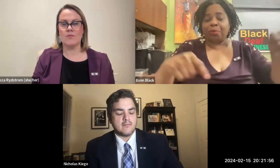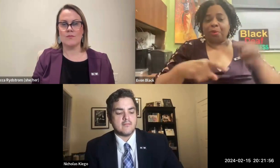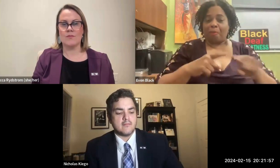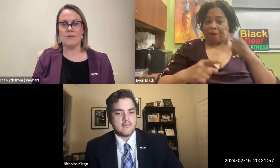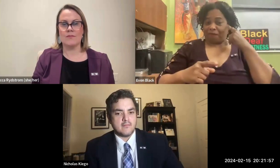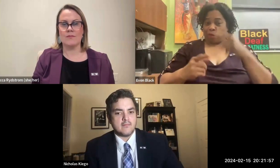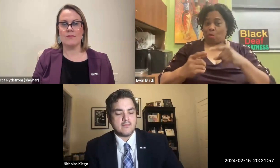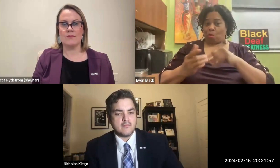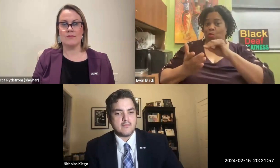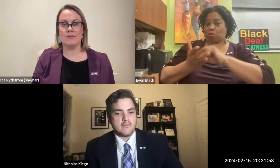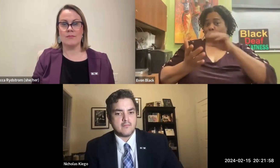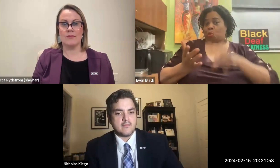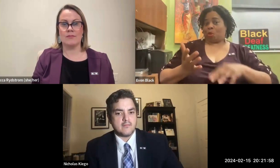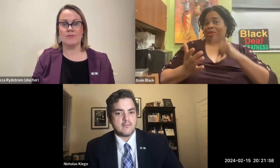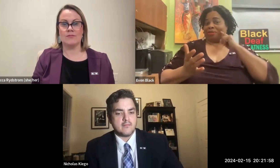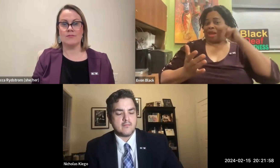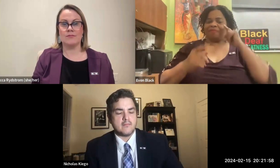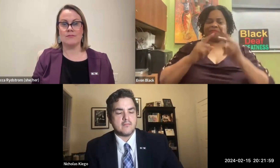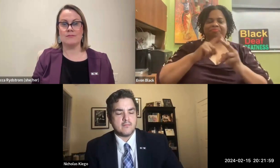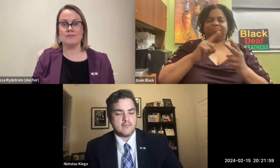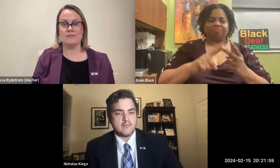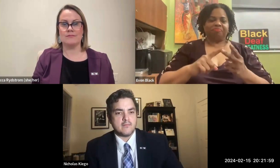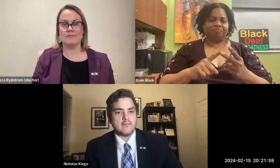Akbula Scholarship for international students.